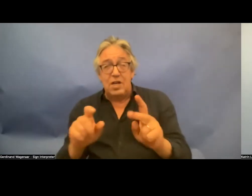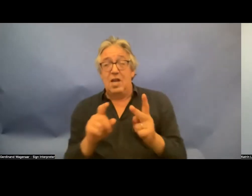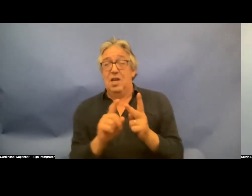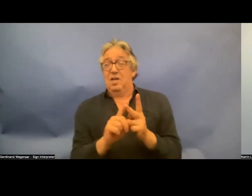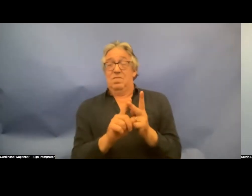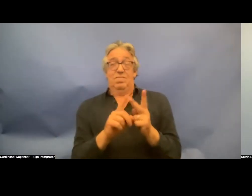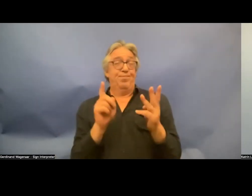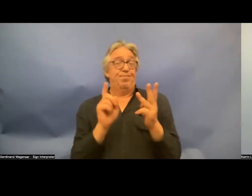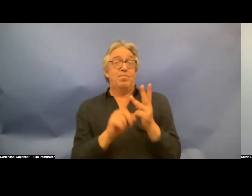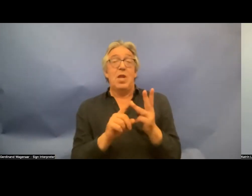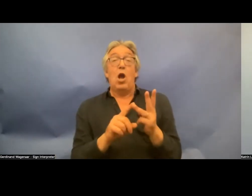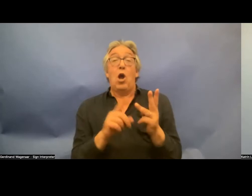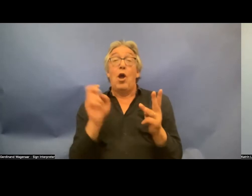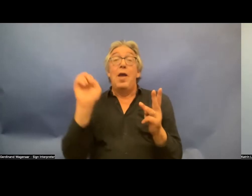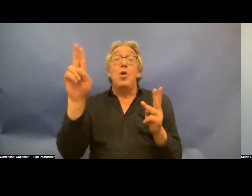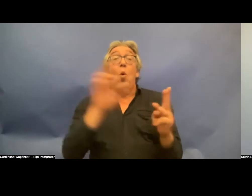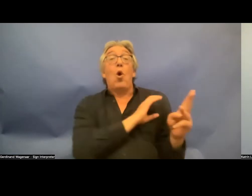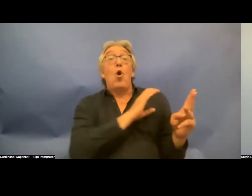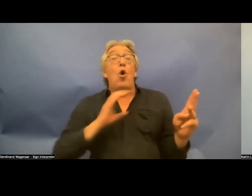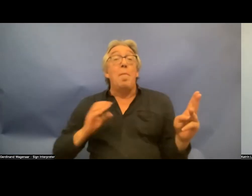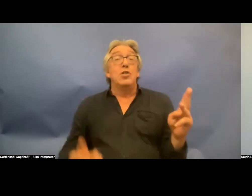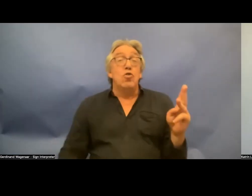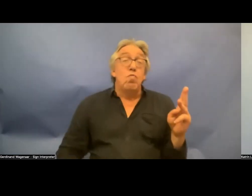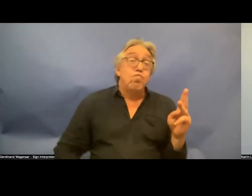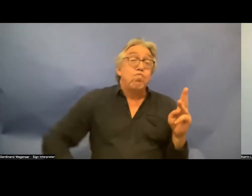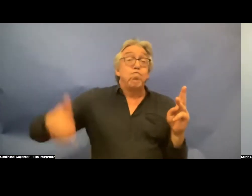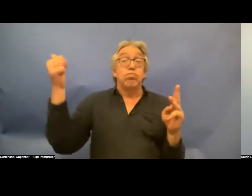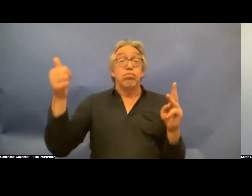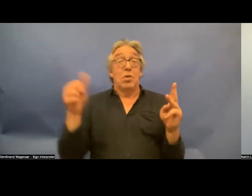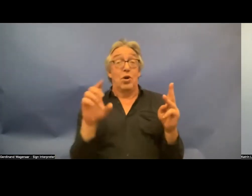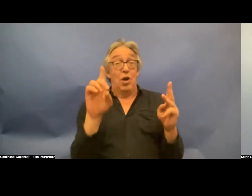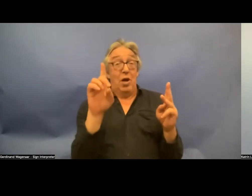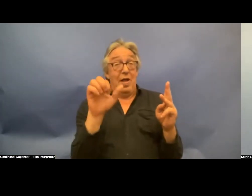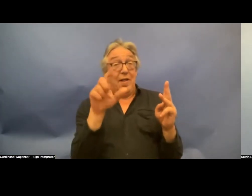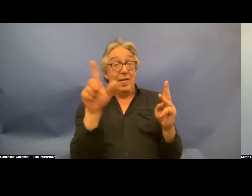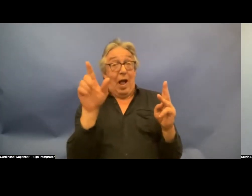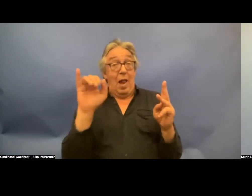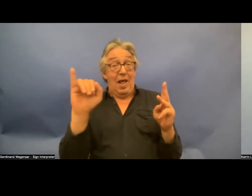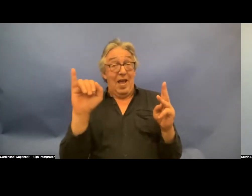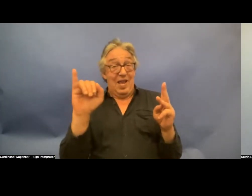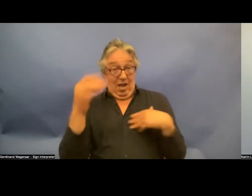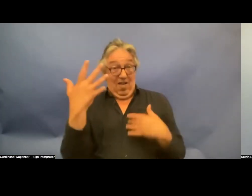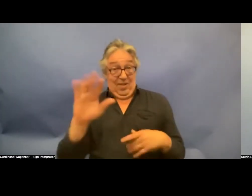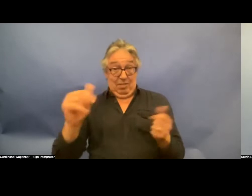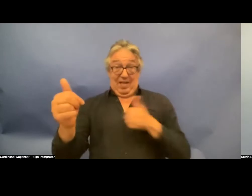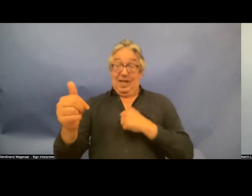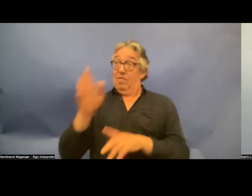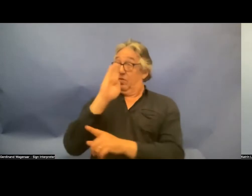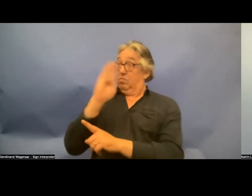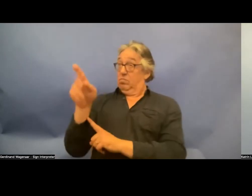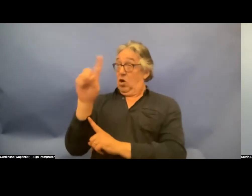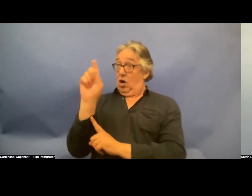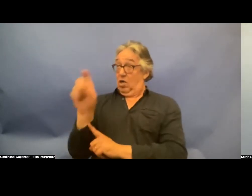Dalli promised us, and I asked her in an audition in the committee, that she